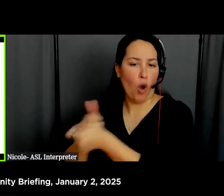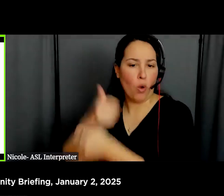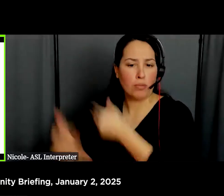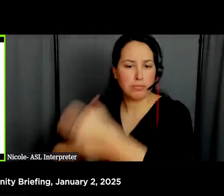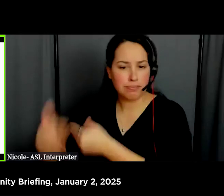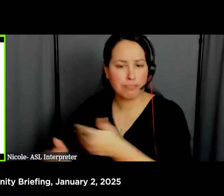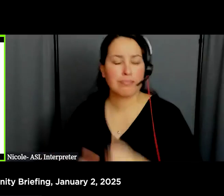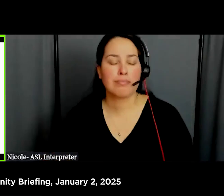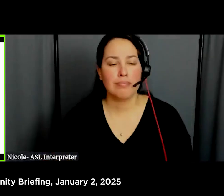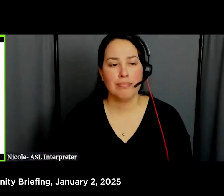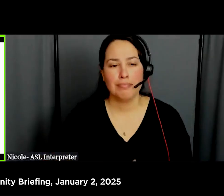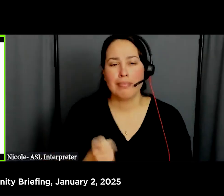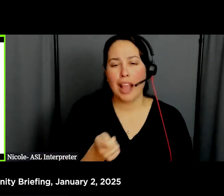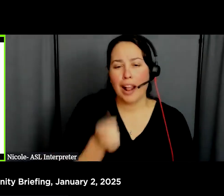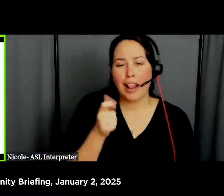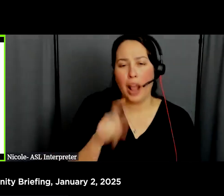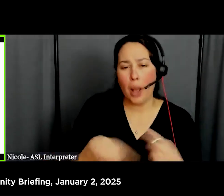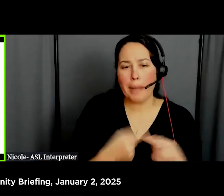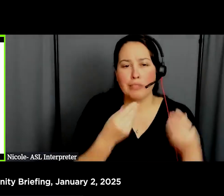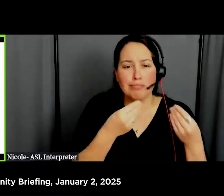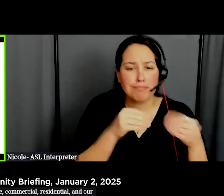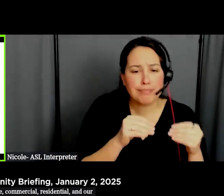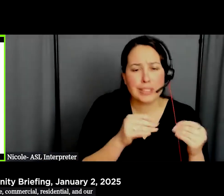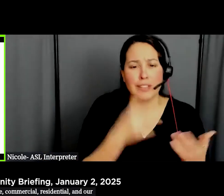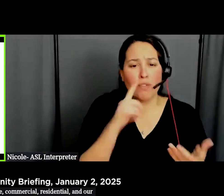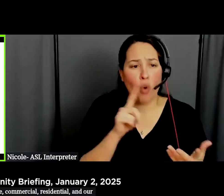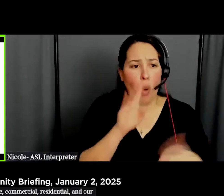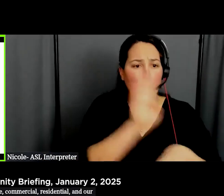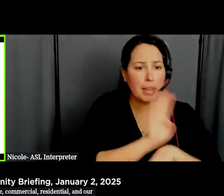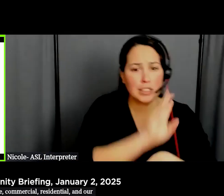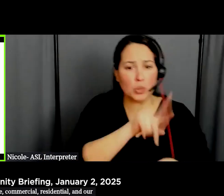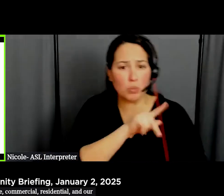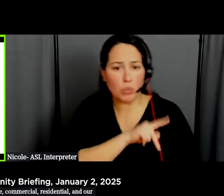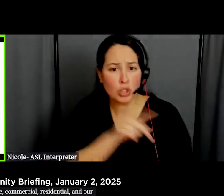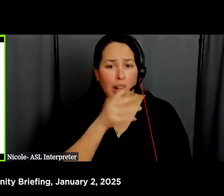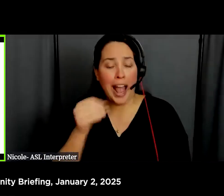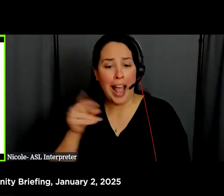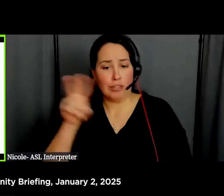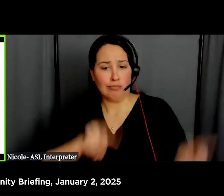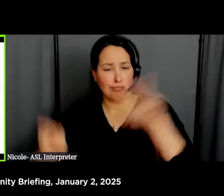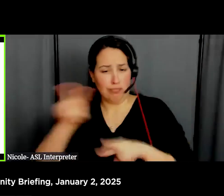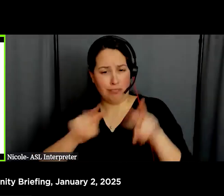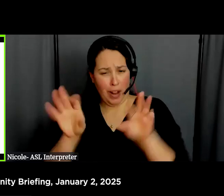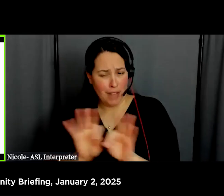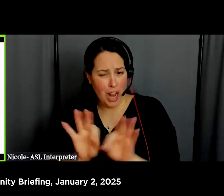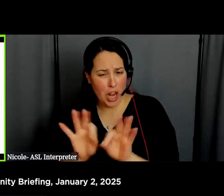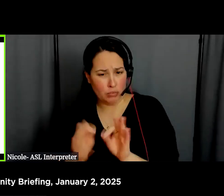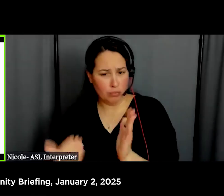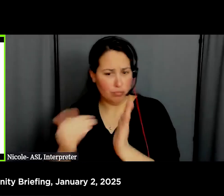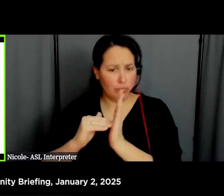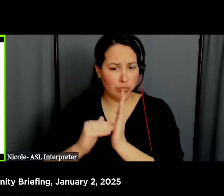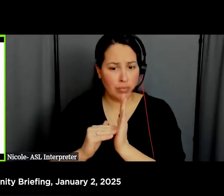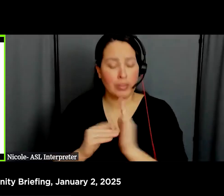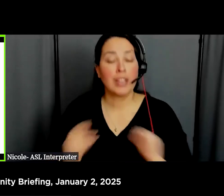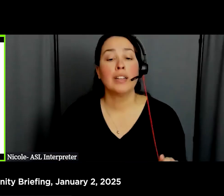estate, commercial, residential, and our reappraisal. So for commercial and residential real estate owners, as you